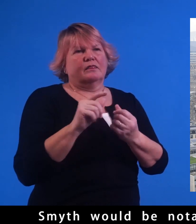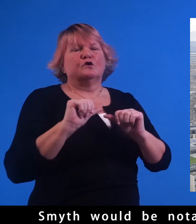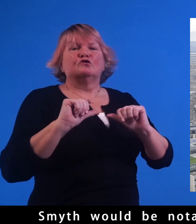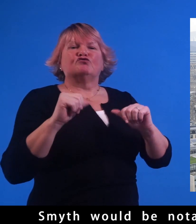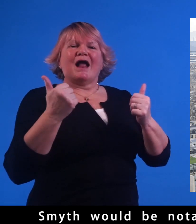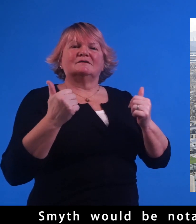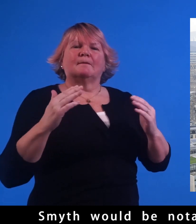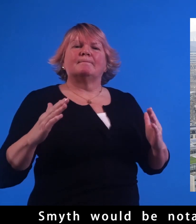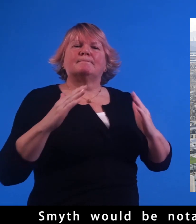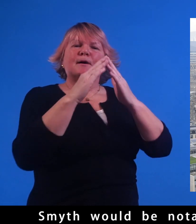Giza,